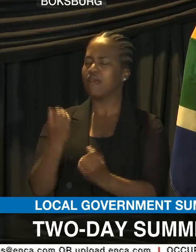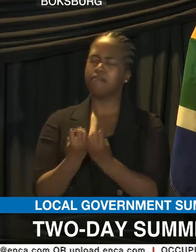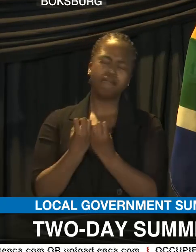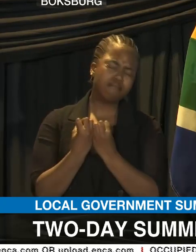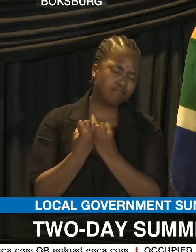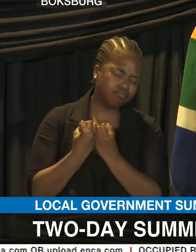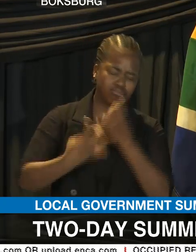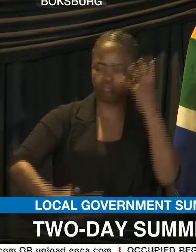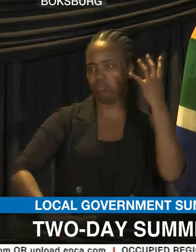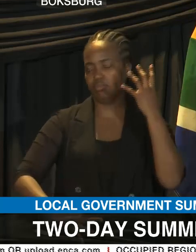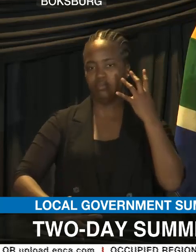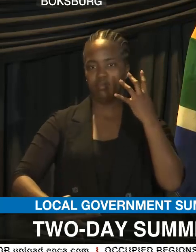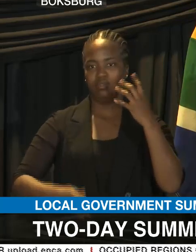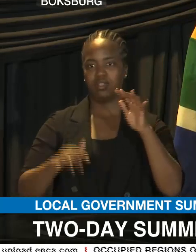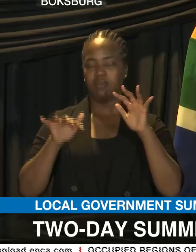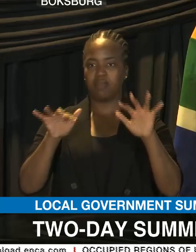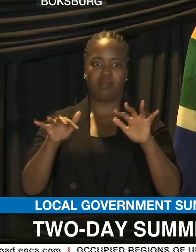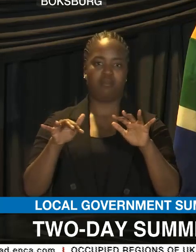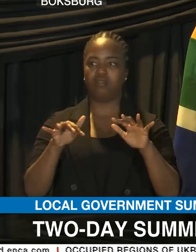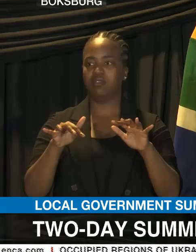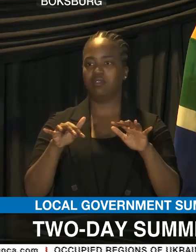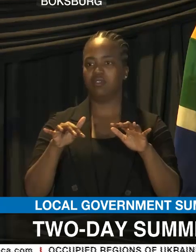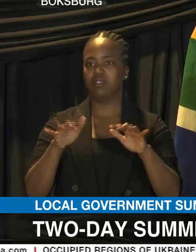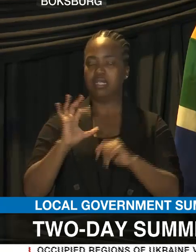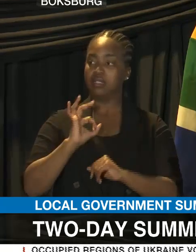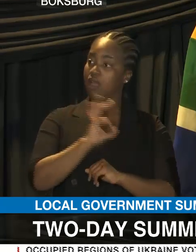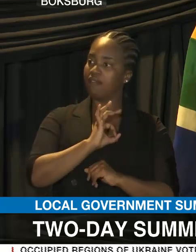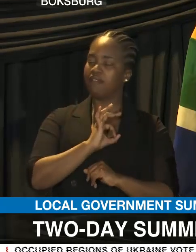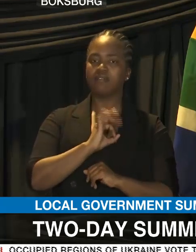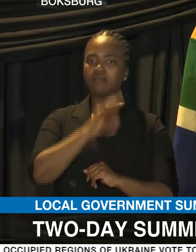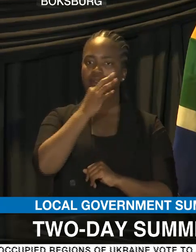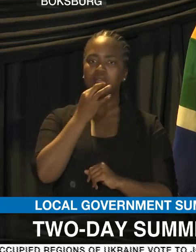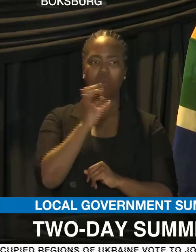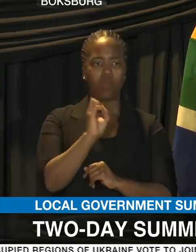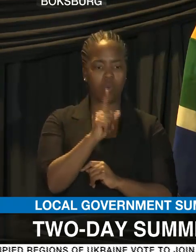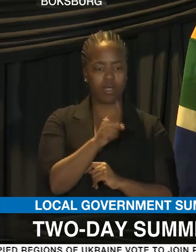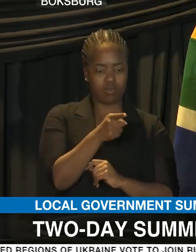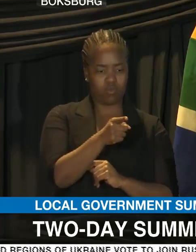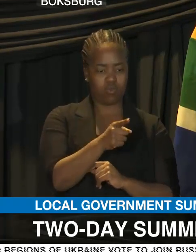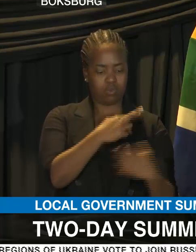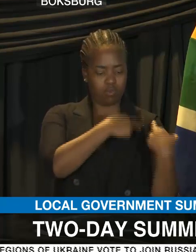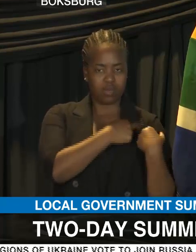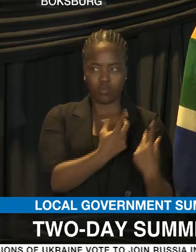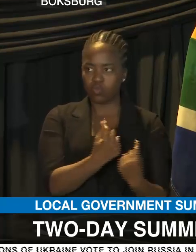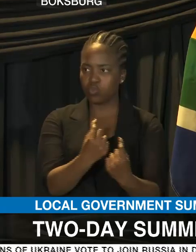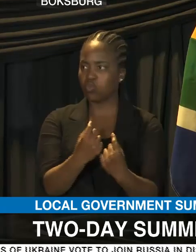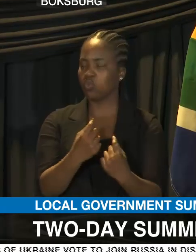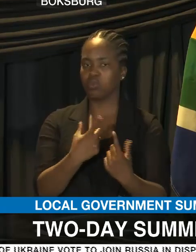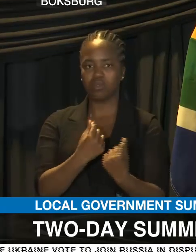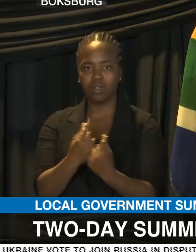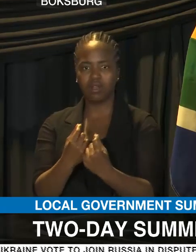of investment offices where they just sought to crowd in